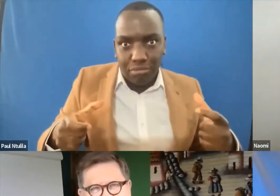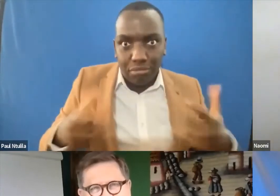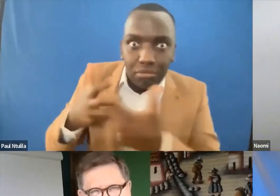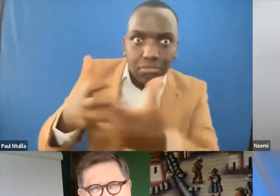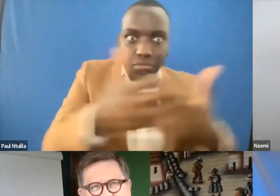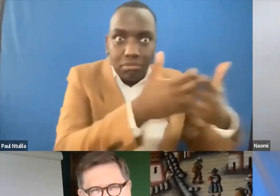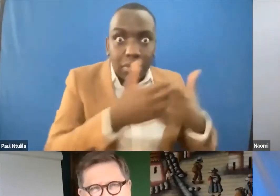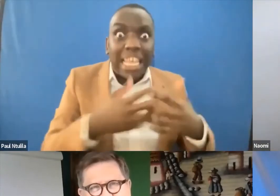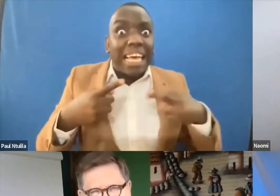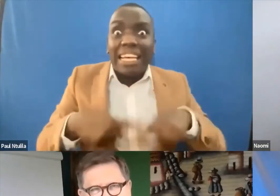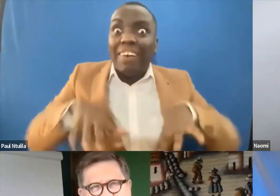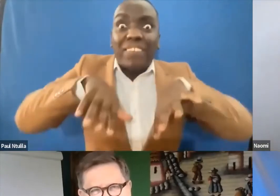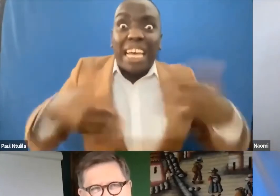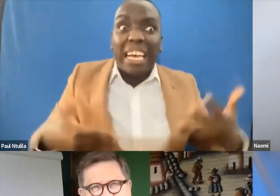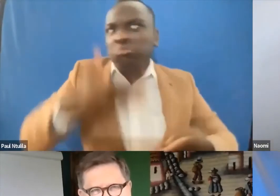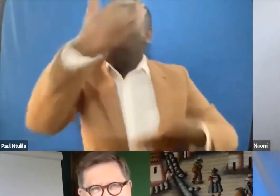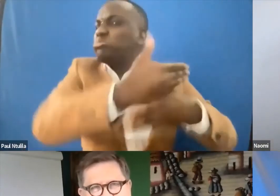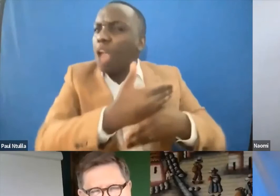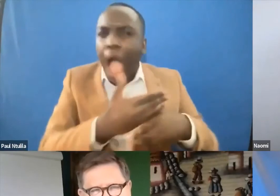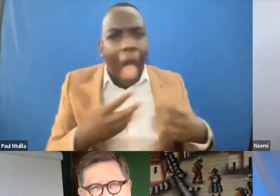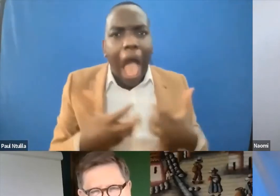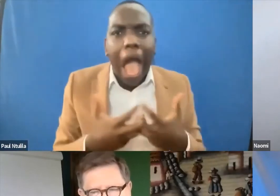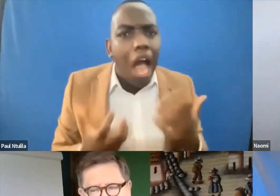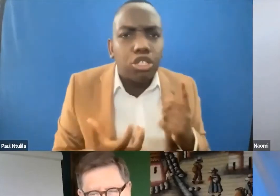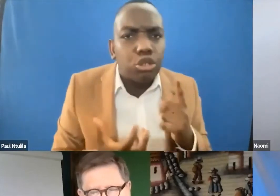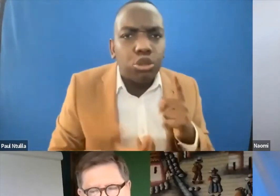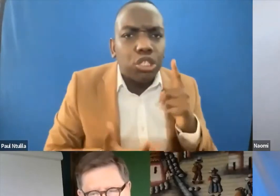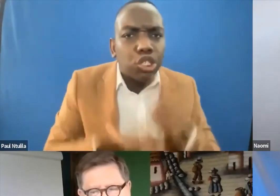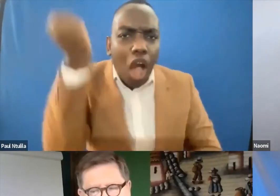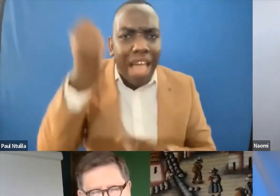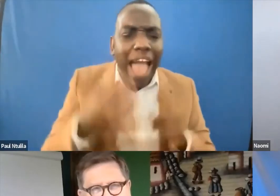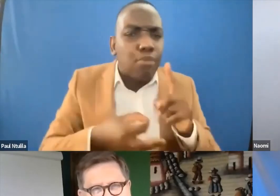understand each other, we build those bridges.